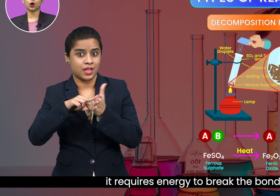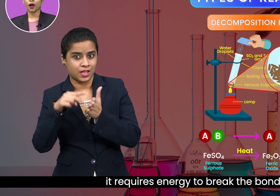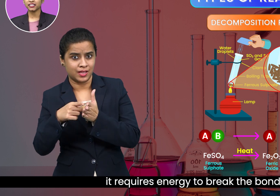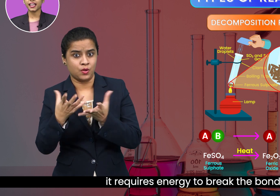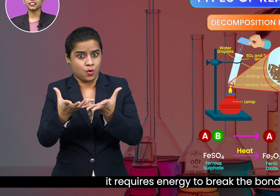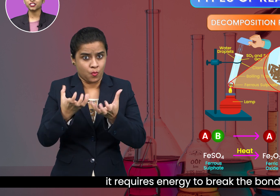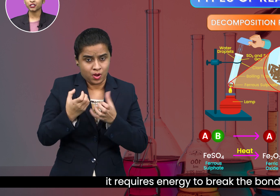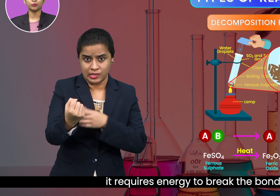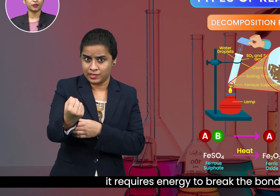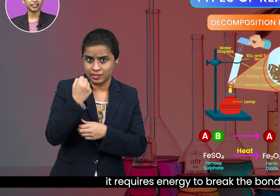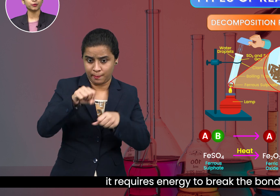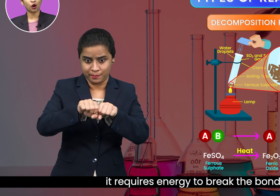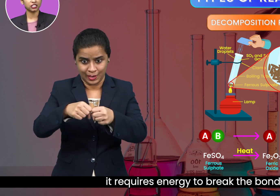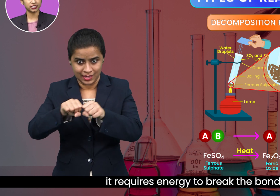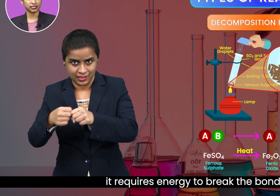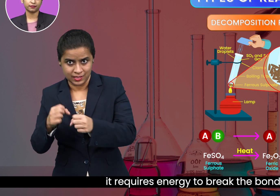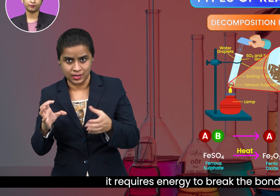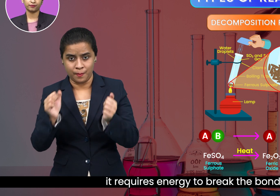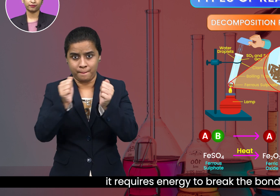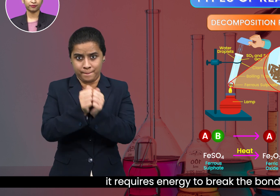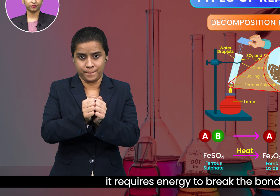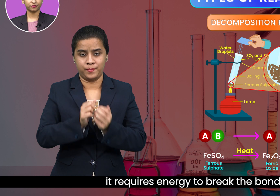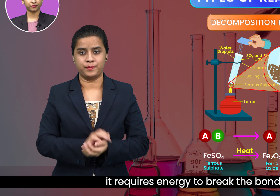it requires energy to break the bonds.